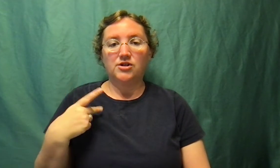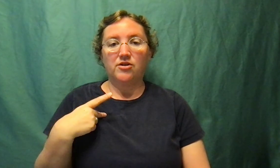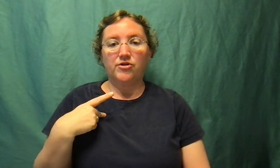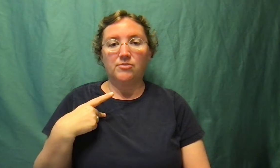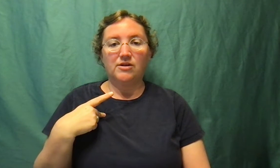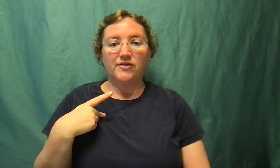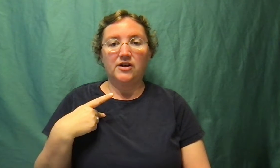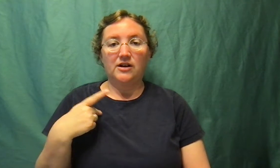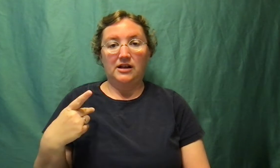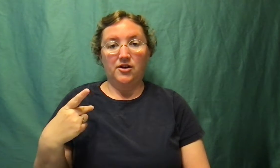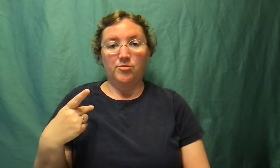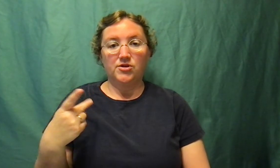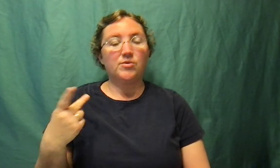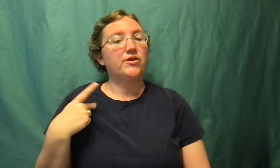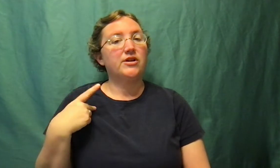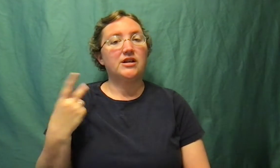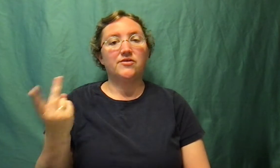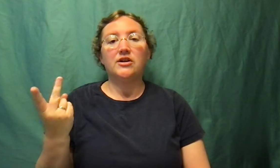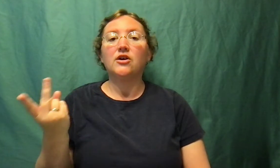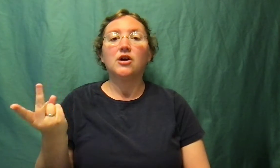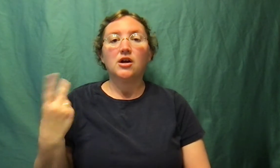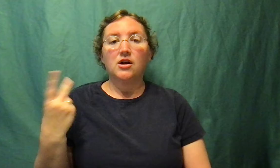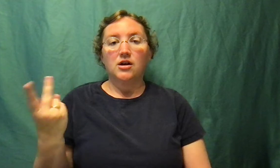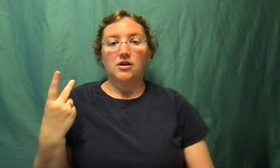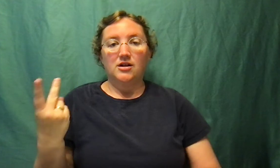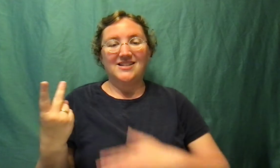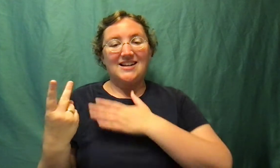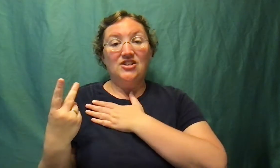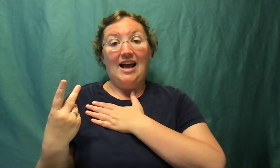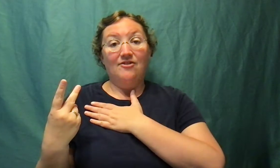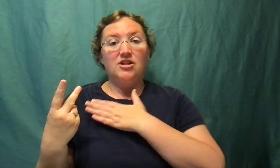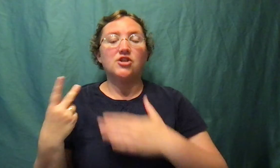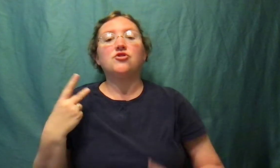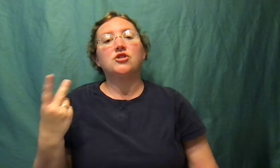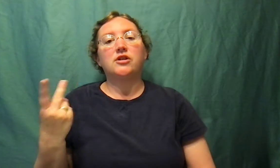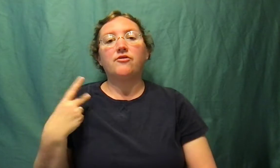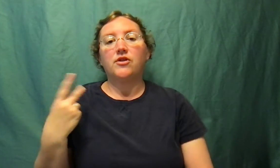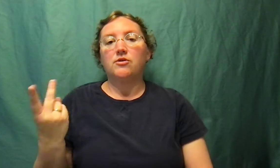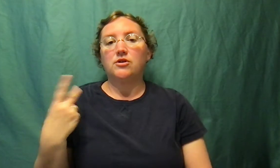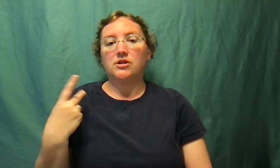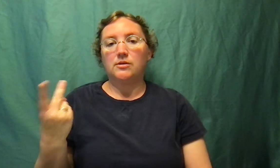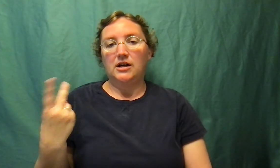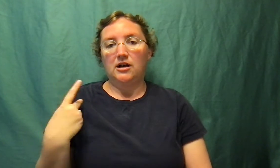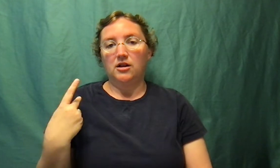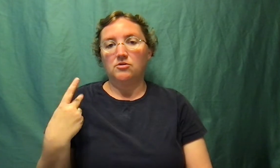with your middle finger and the other person with your index finger. It doesn't actually have to touch yourself though. You can just get close.